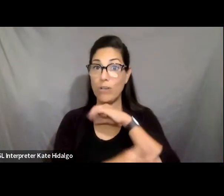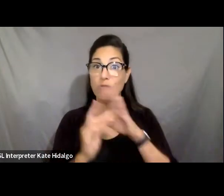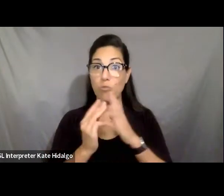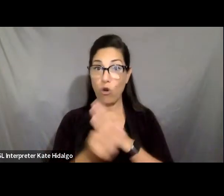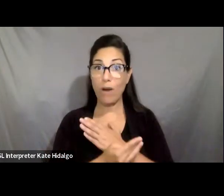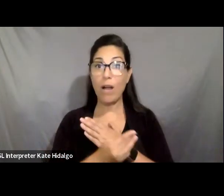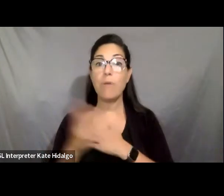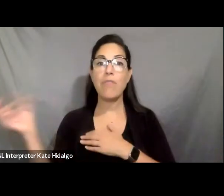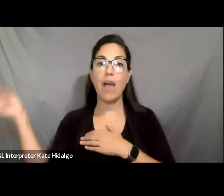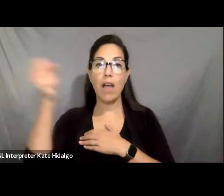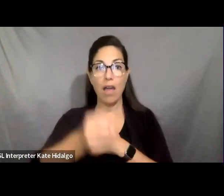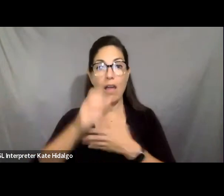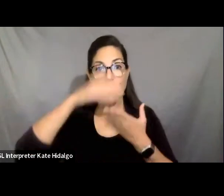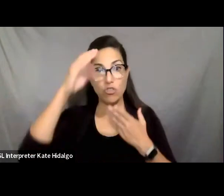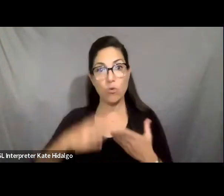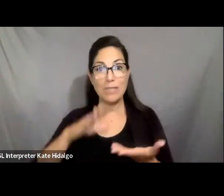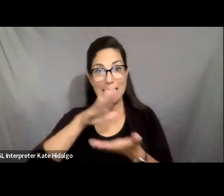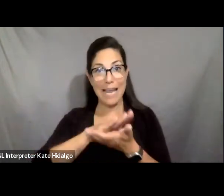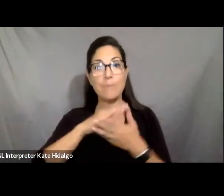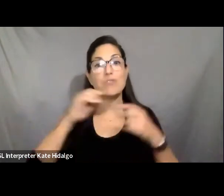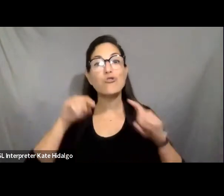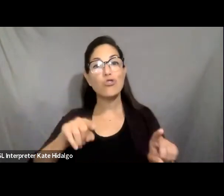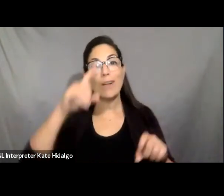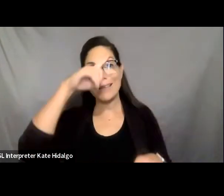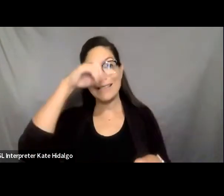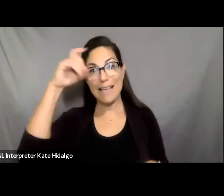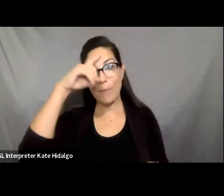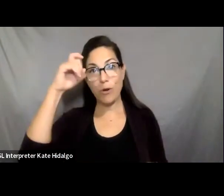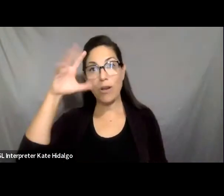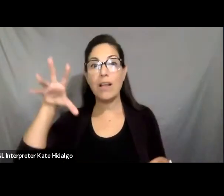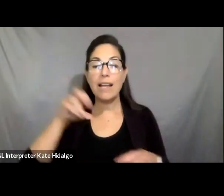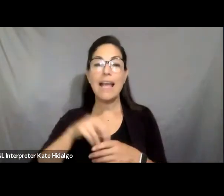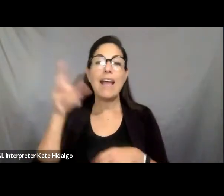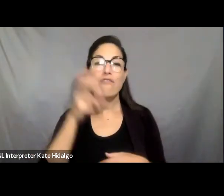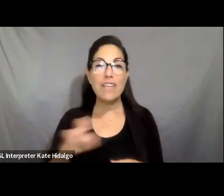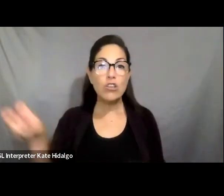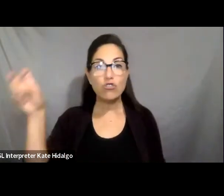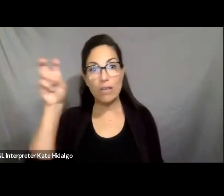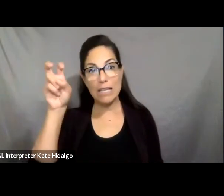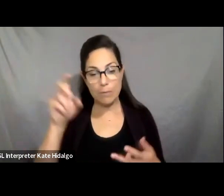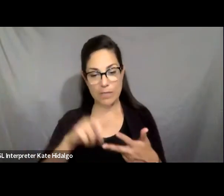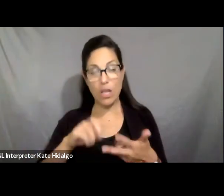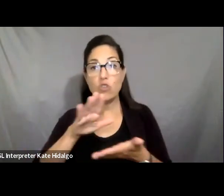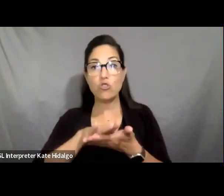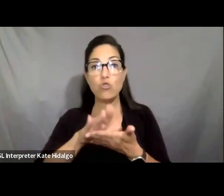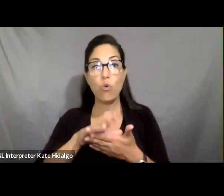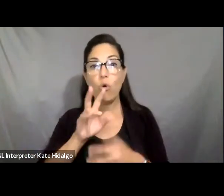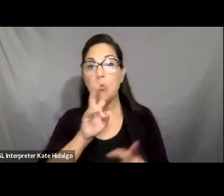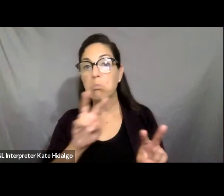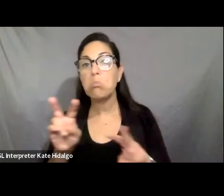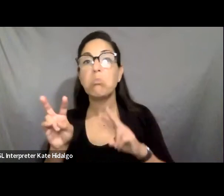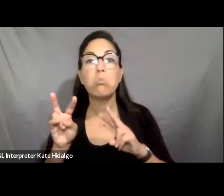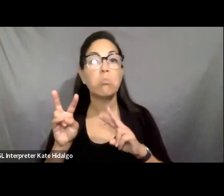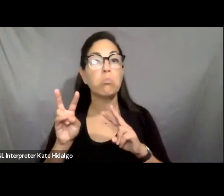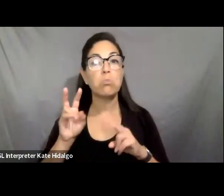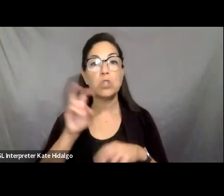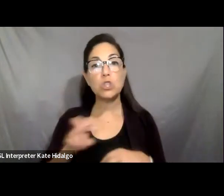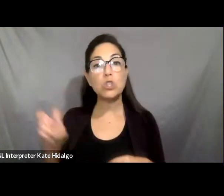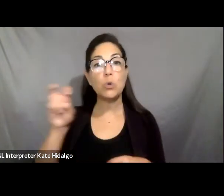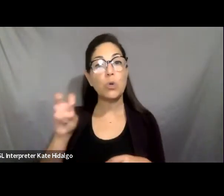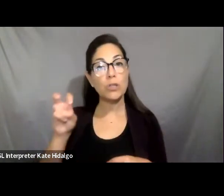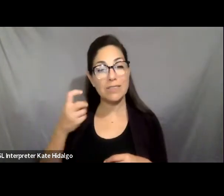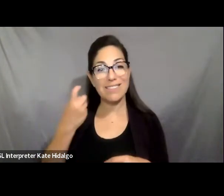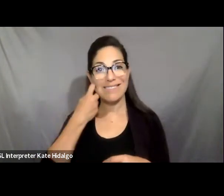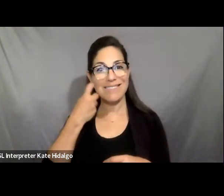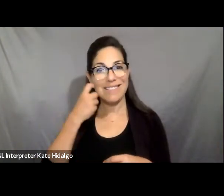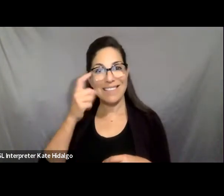onto campus in the summer. They were participating in field trips and school tours. During this